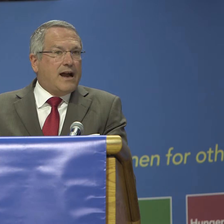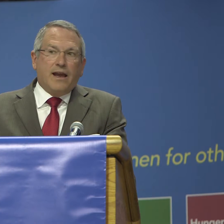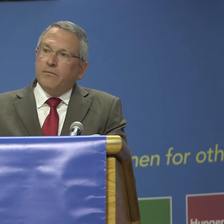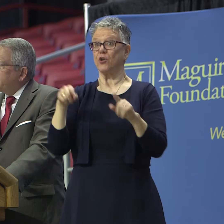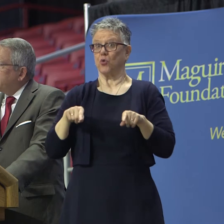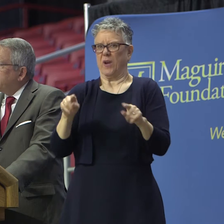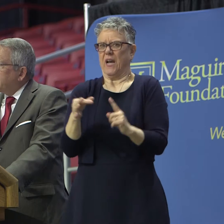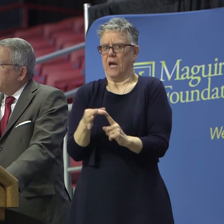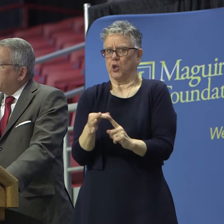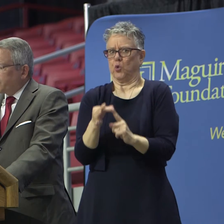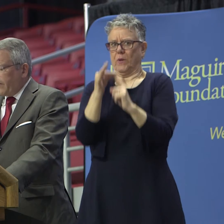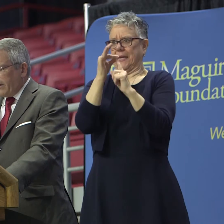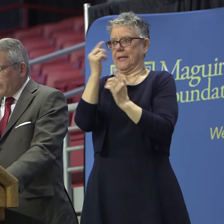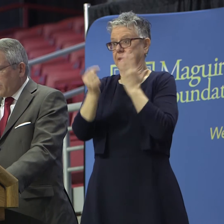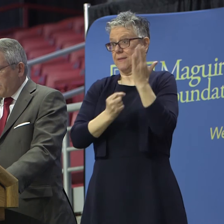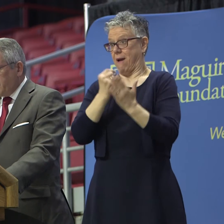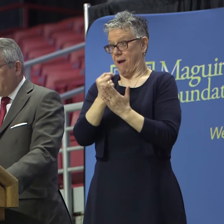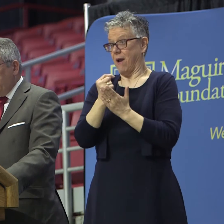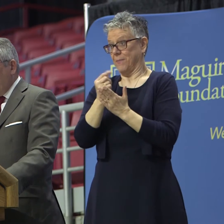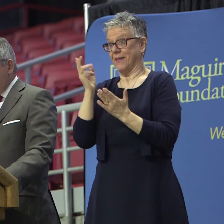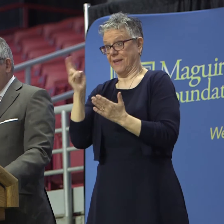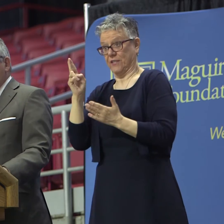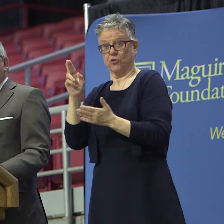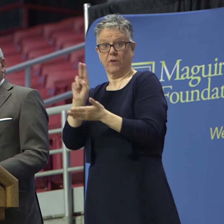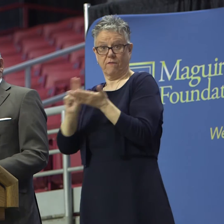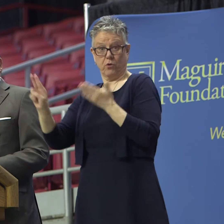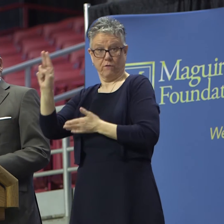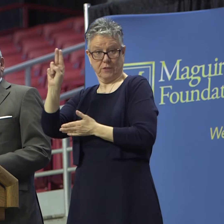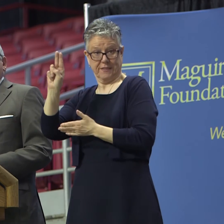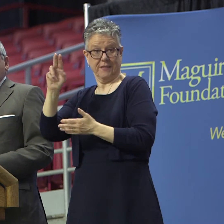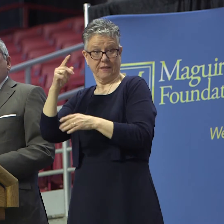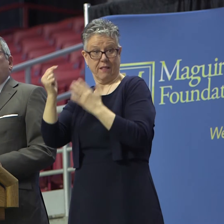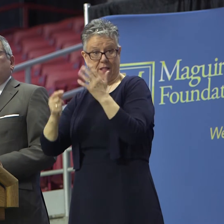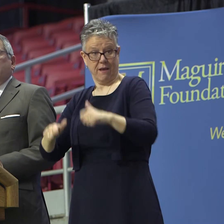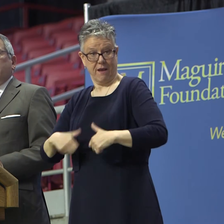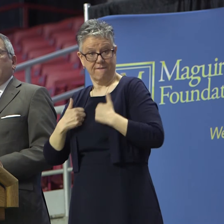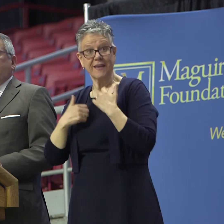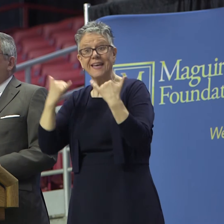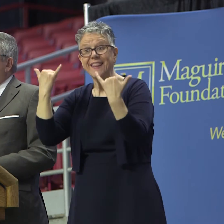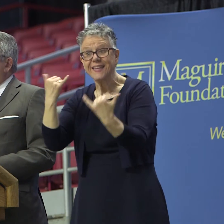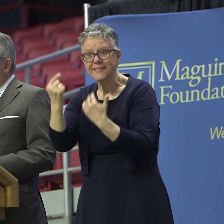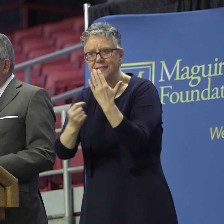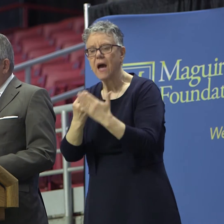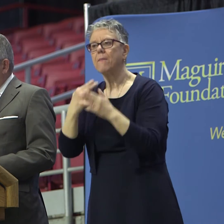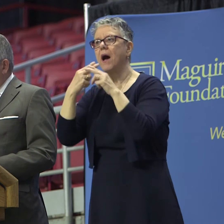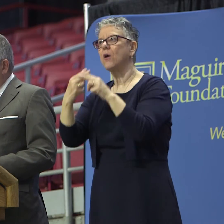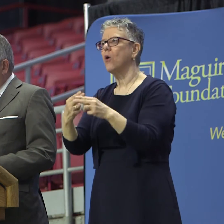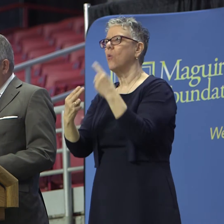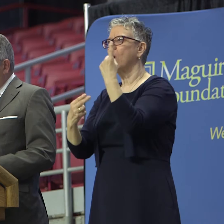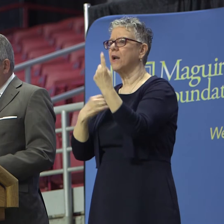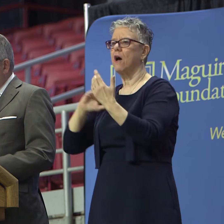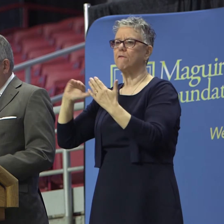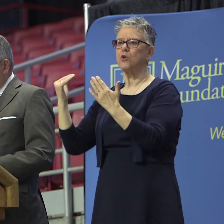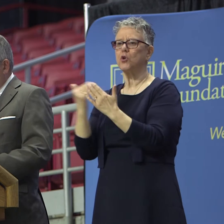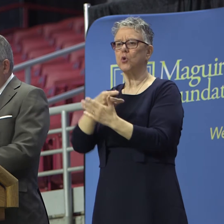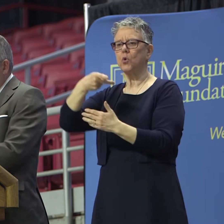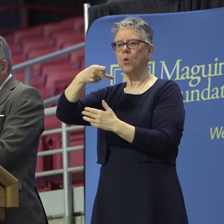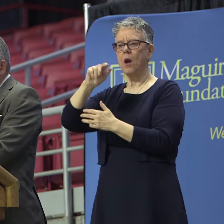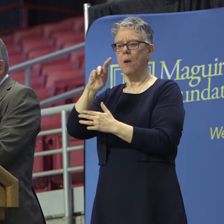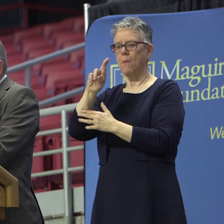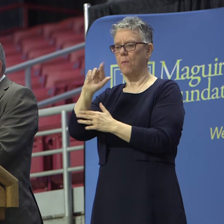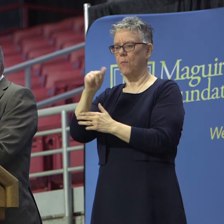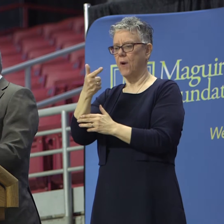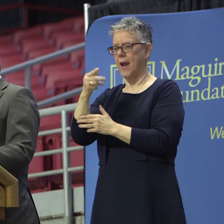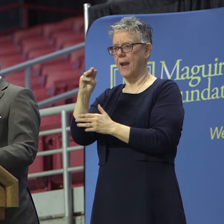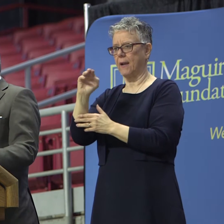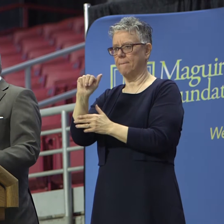unique time in the history of higher education. This is an era that I call one of new pragmatism.